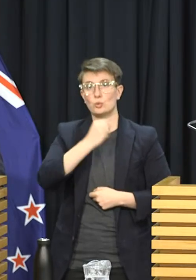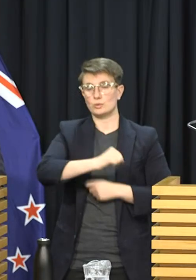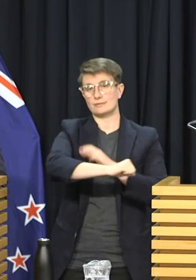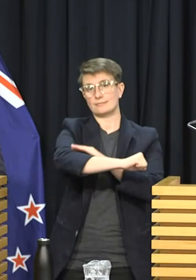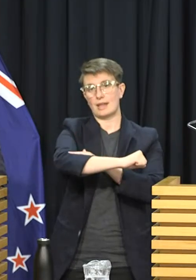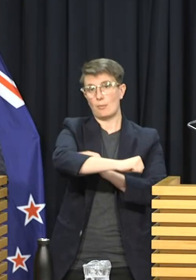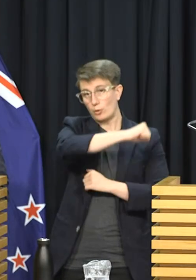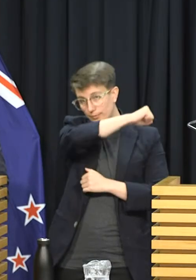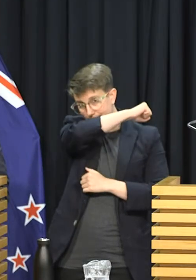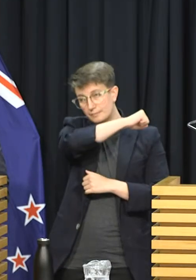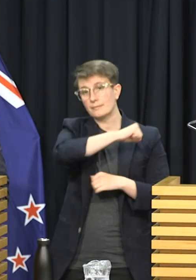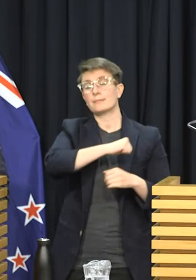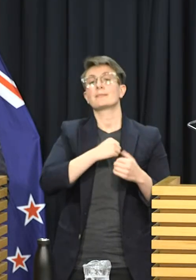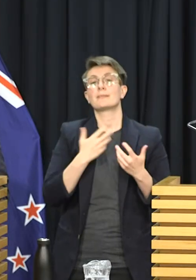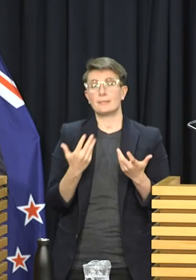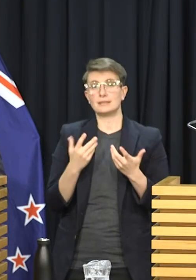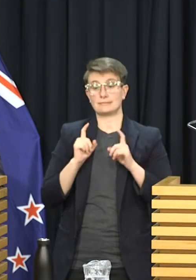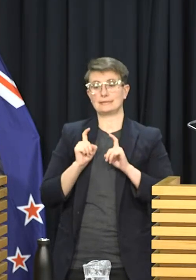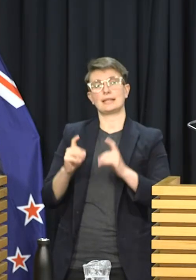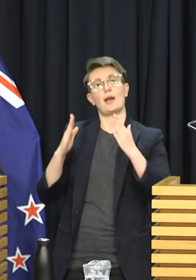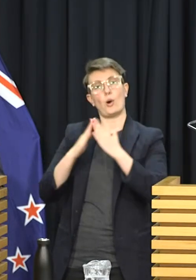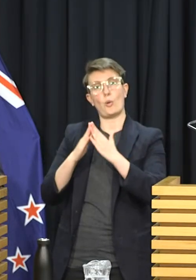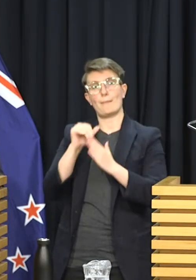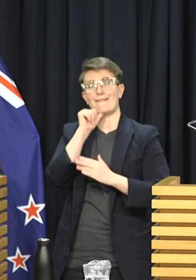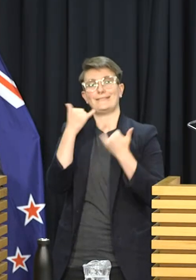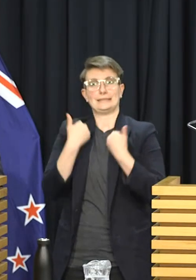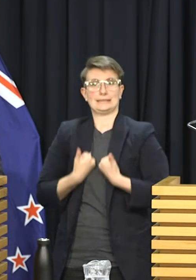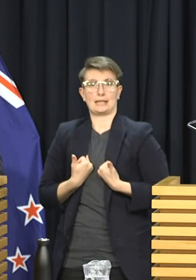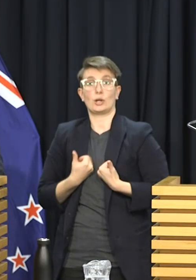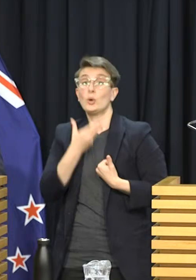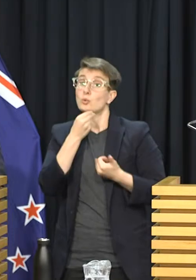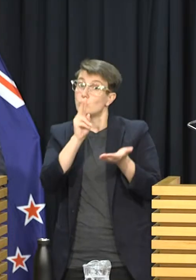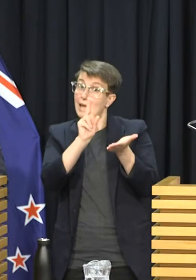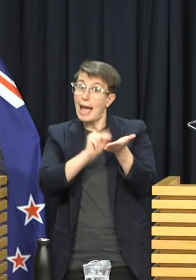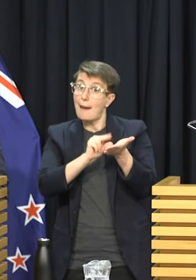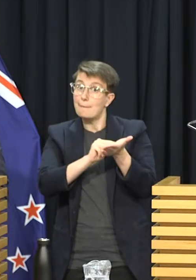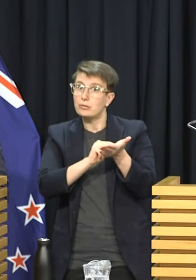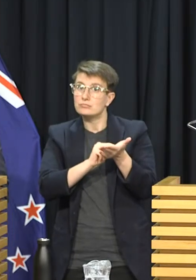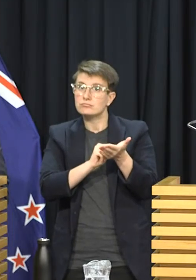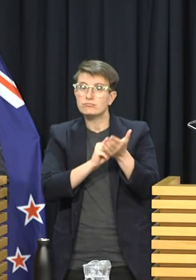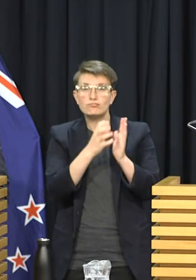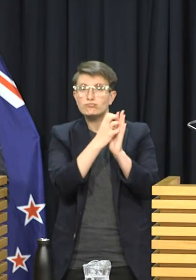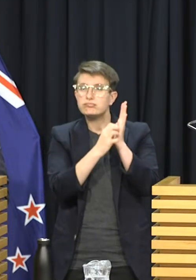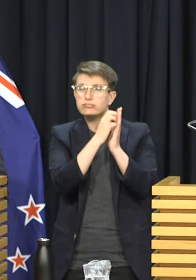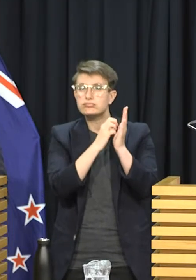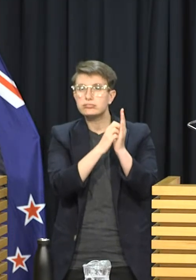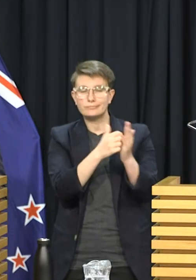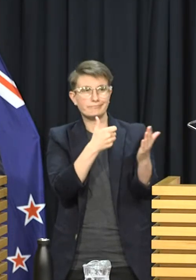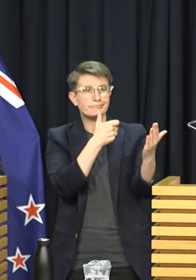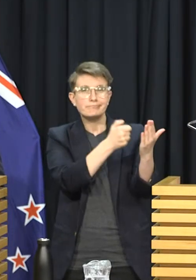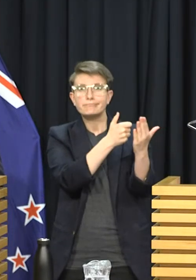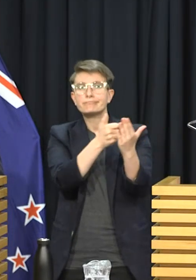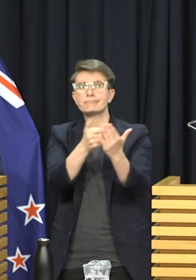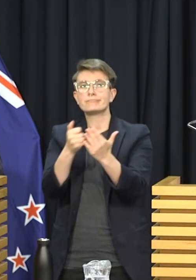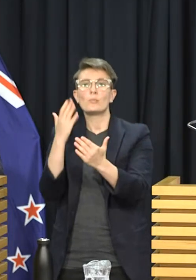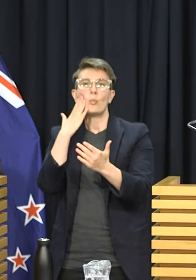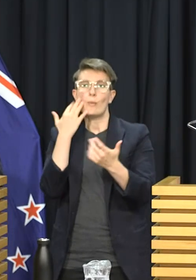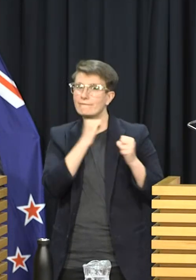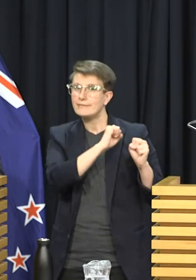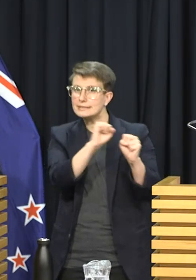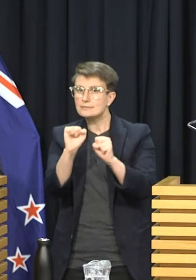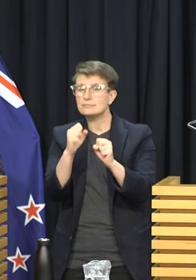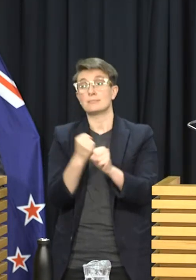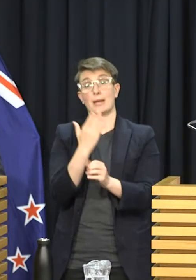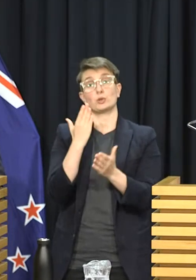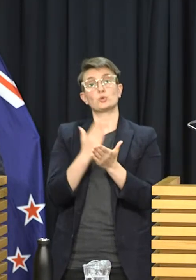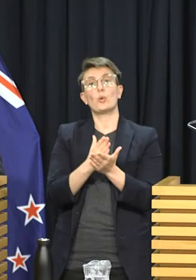the COVID Tracer app to scan into all of the places we visit and making sure that Bluetooth is turned on. These are all things that every